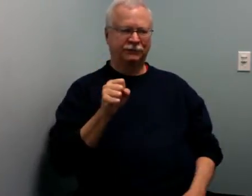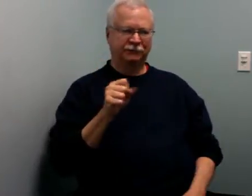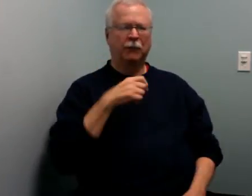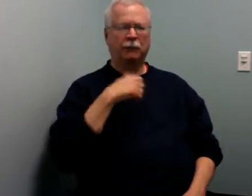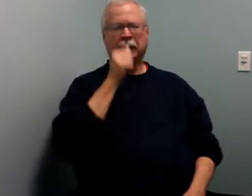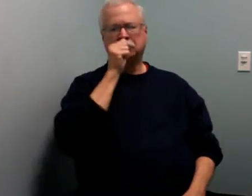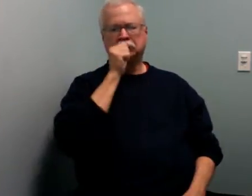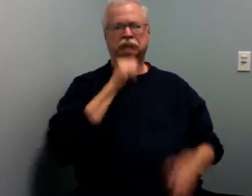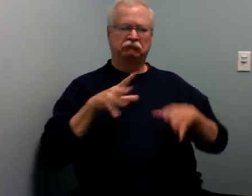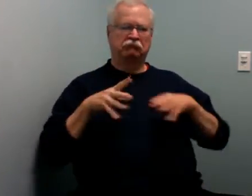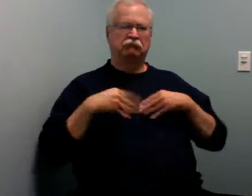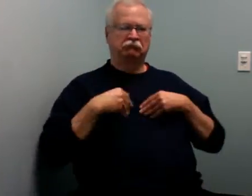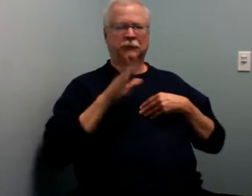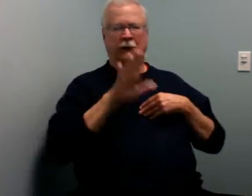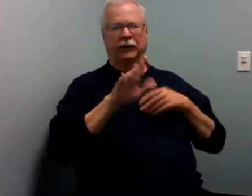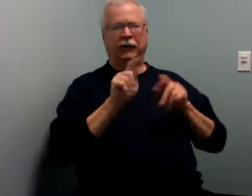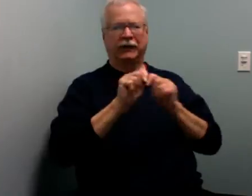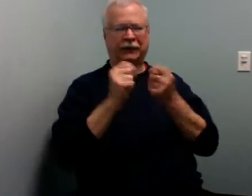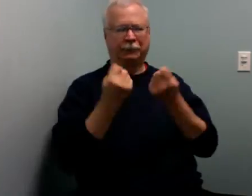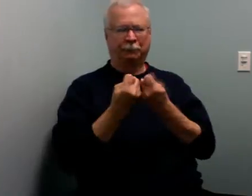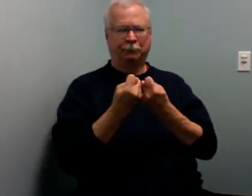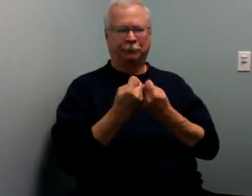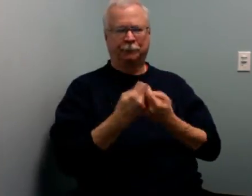But I was not the best sports player, I must admit.